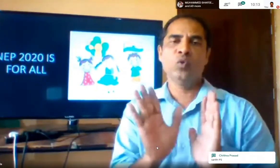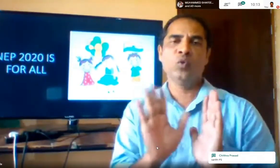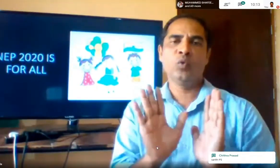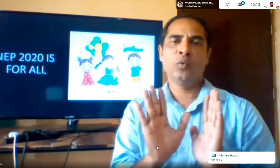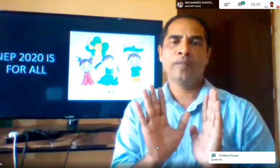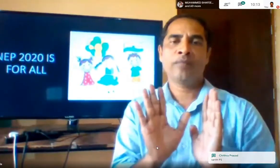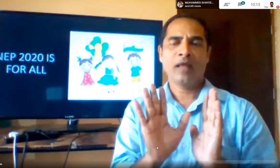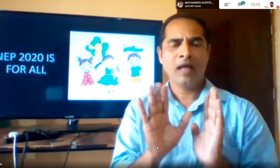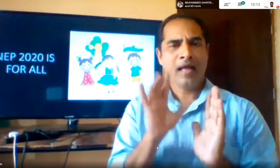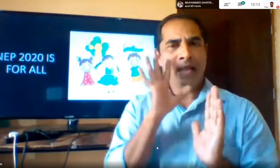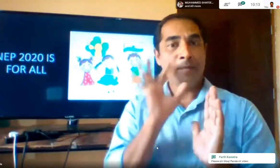that.